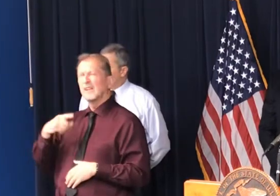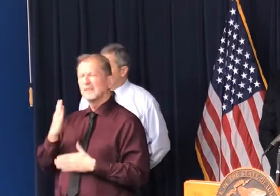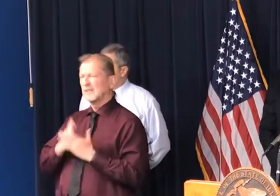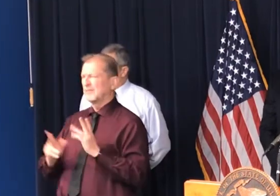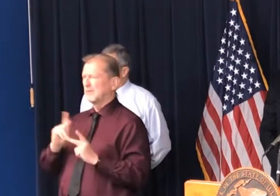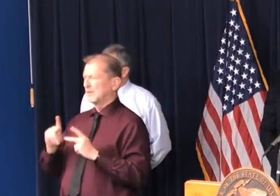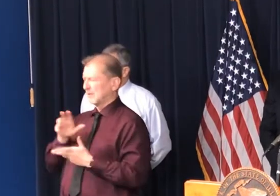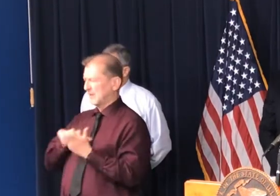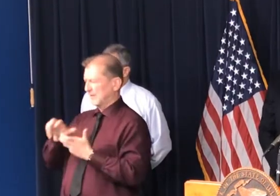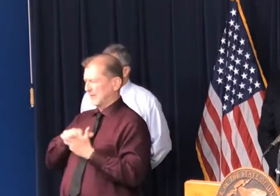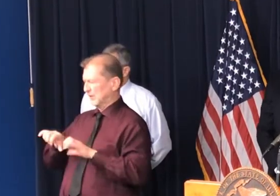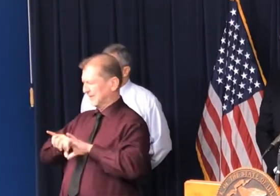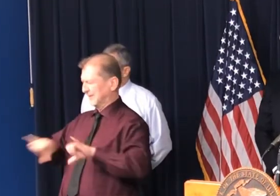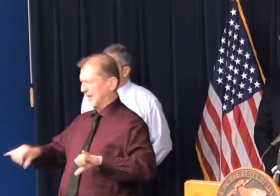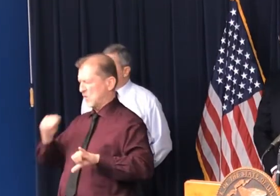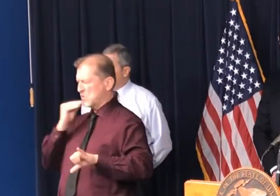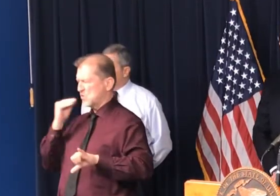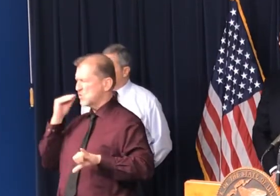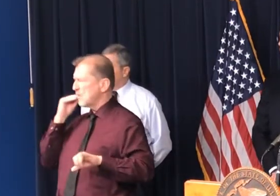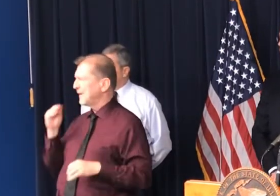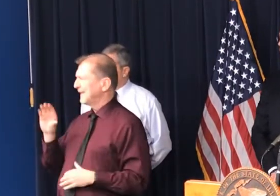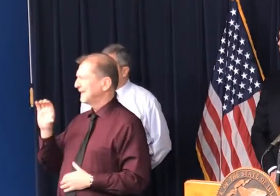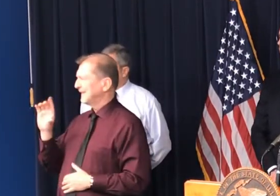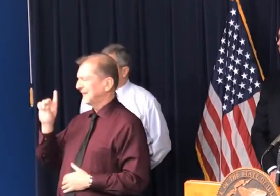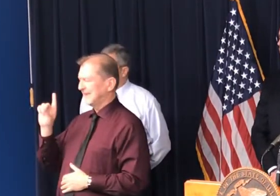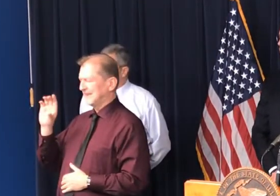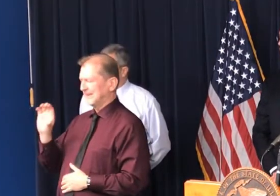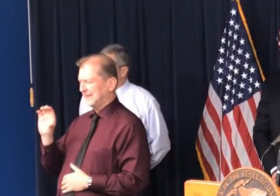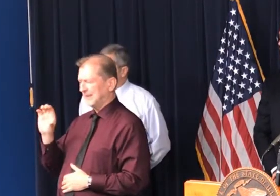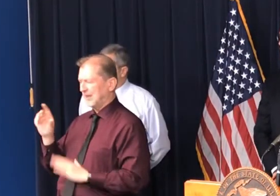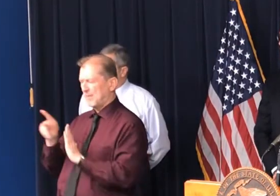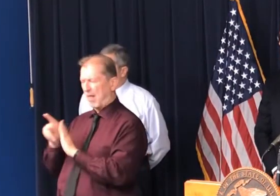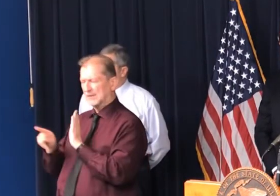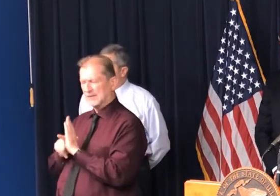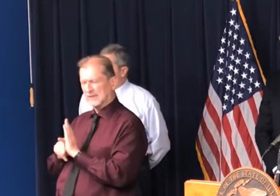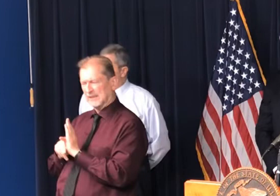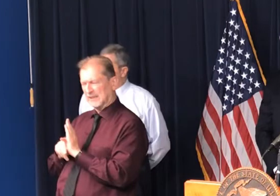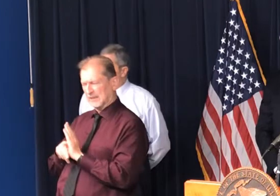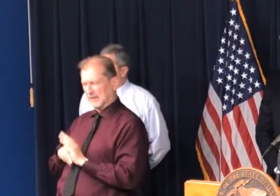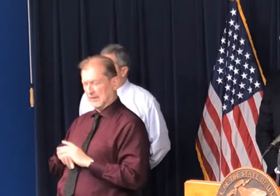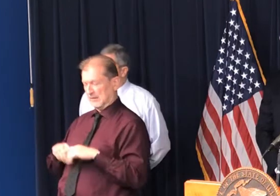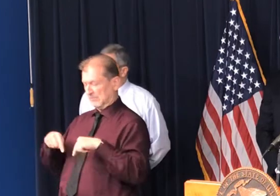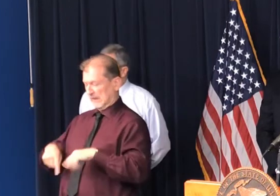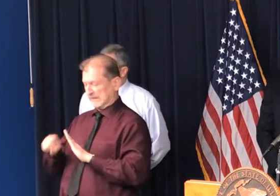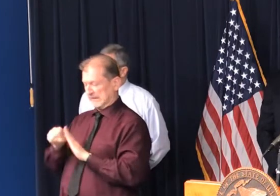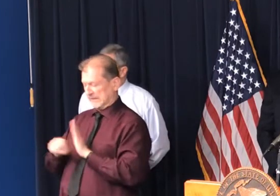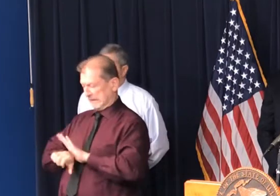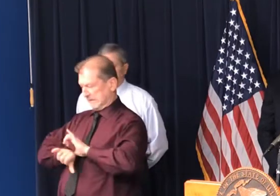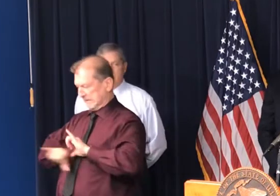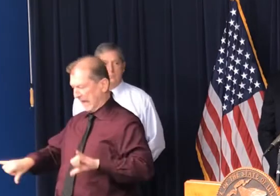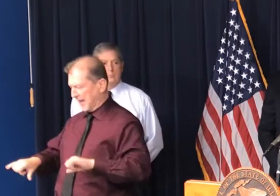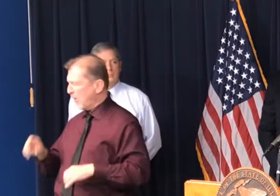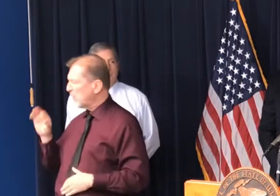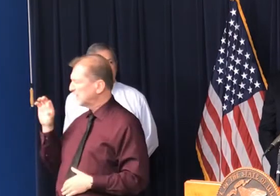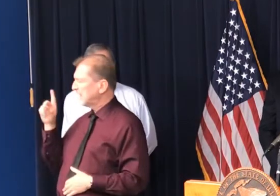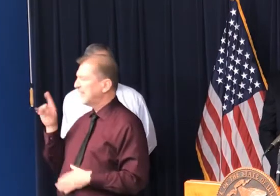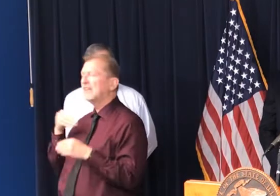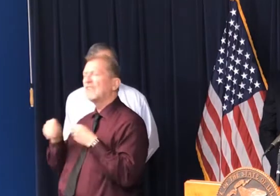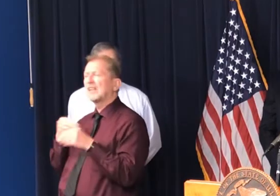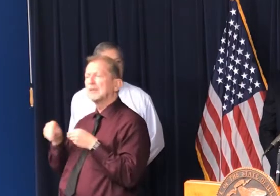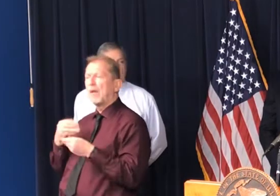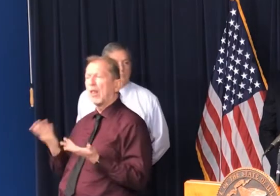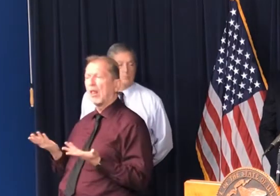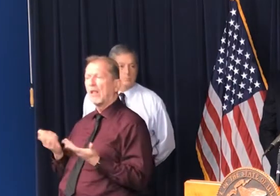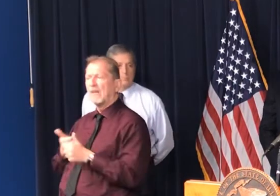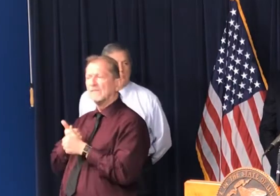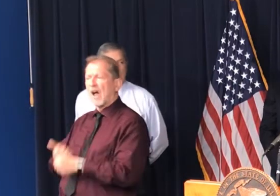rules as contrasted with CDC policy, which doesn't go that far. Can you clarify if people should rely on the state or CDC?